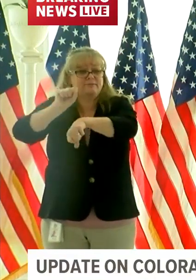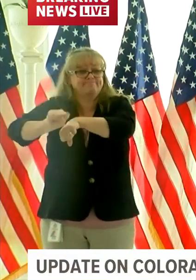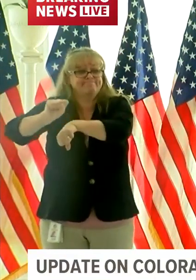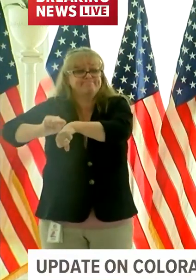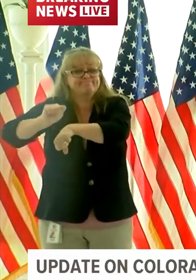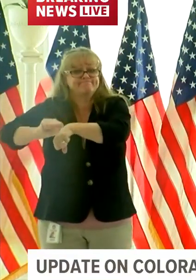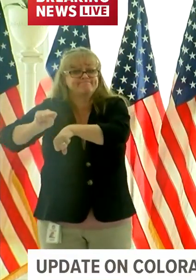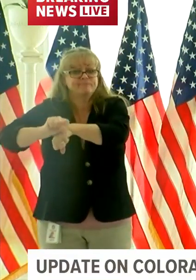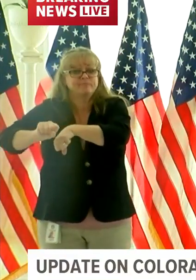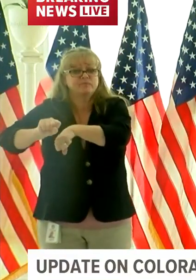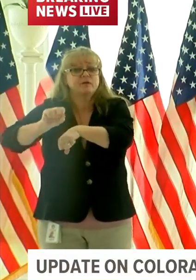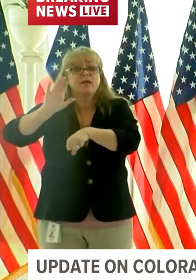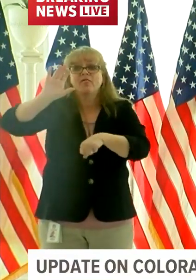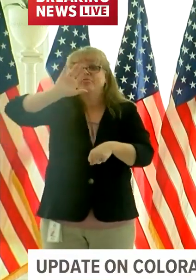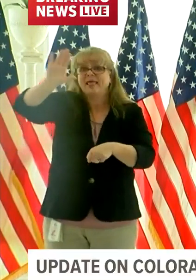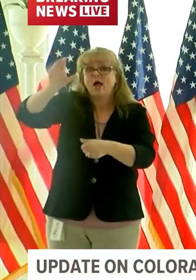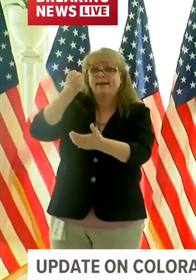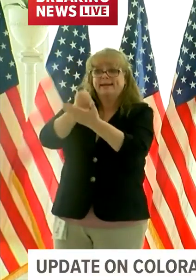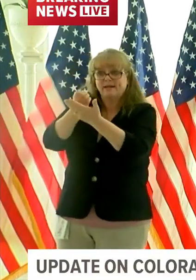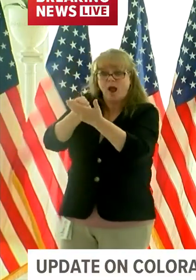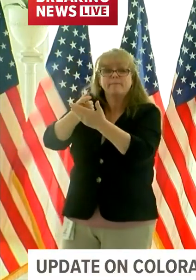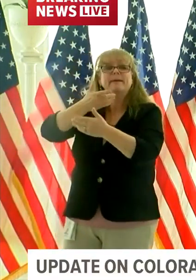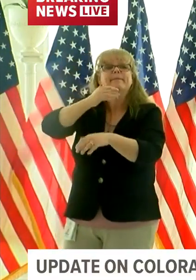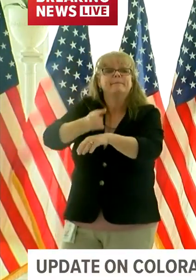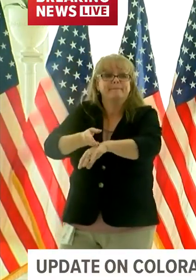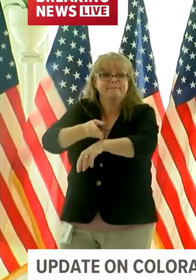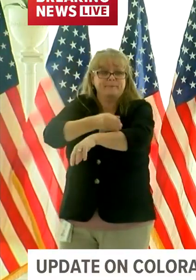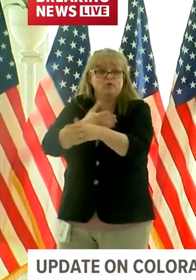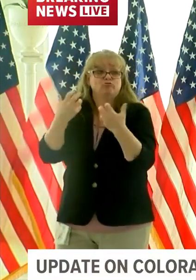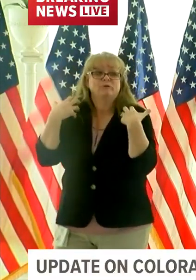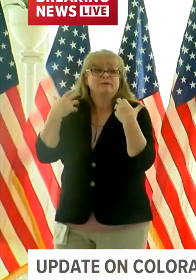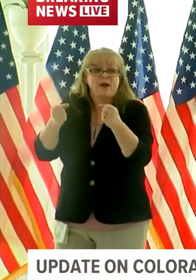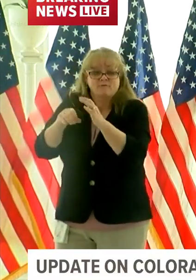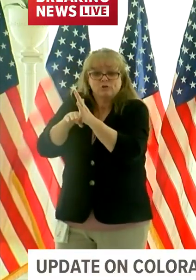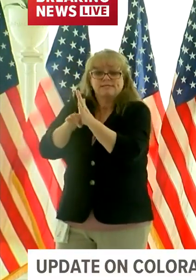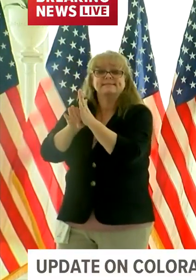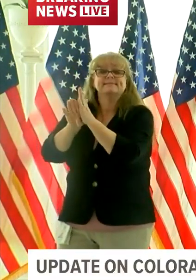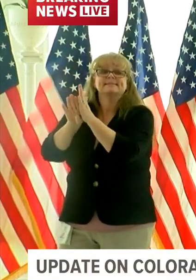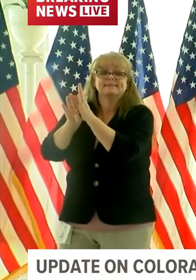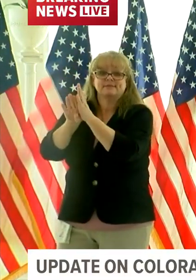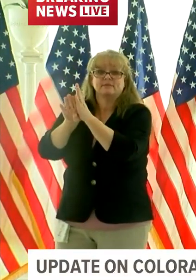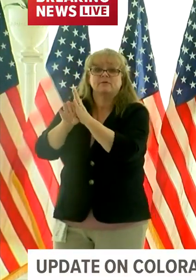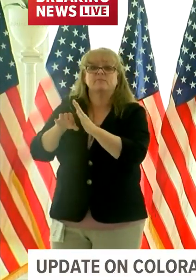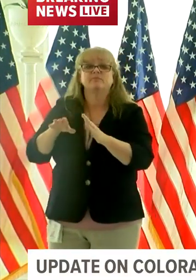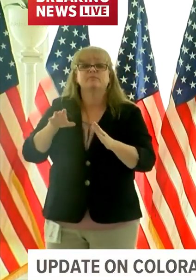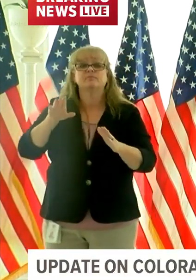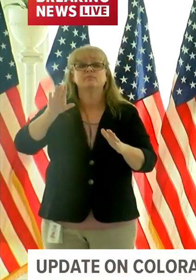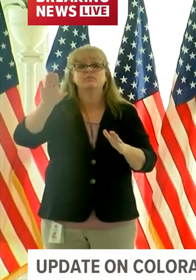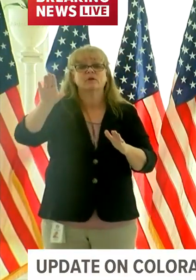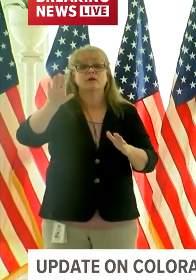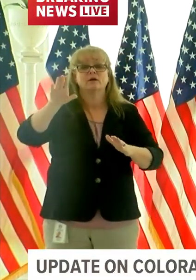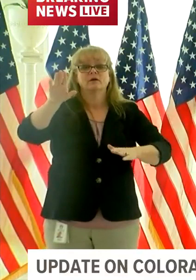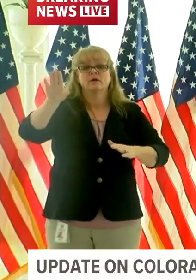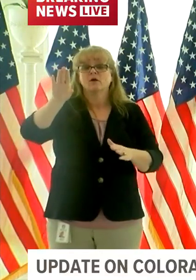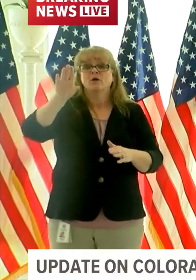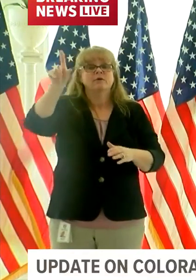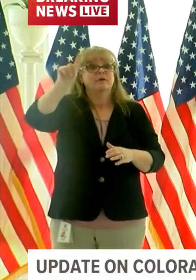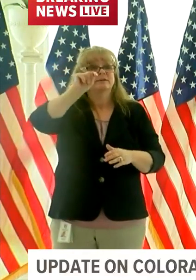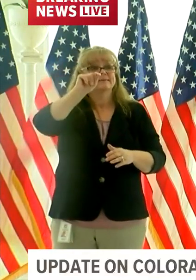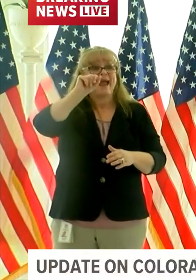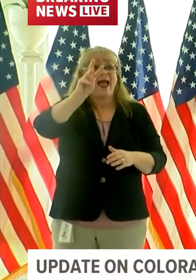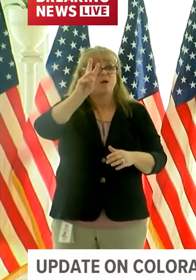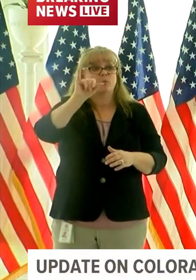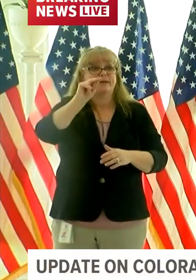world like Taiwan, countries that have managed this effectively even though it exists and are back to